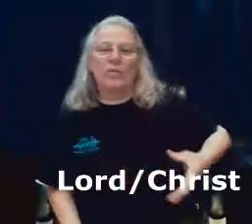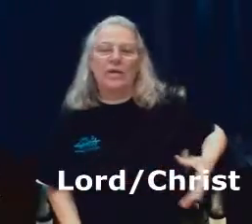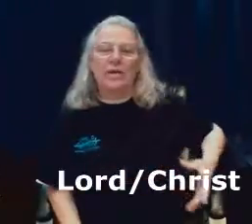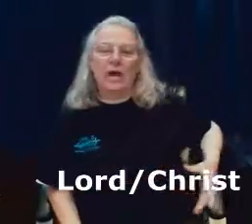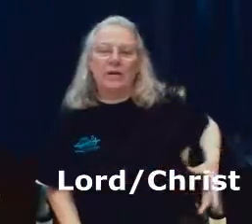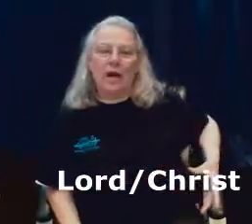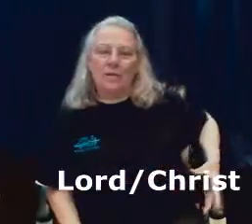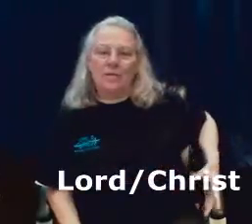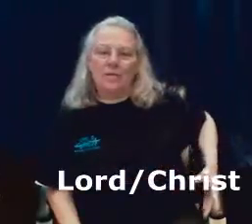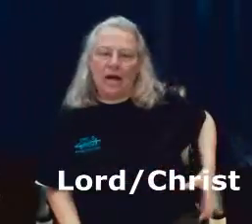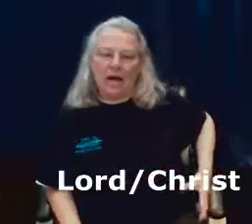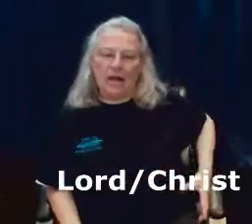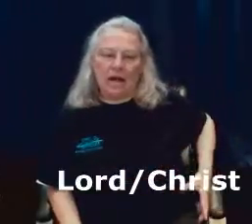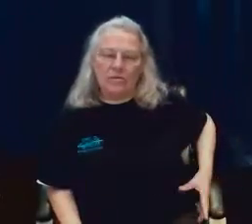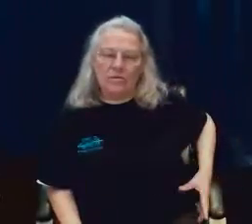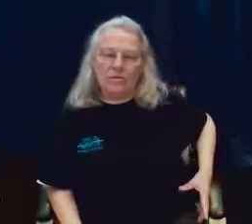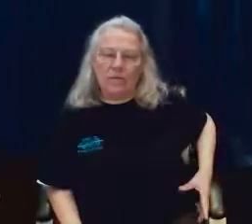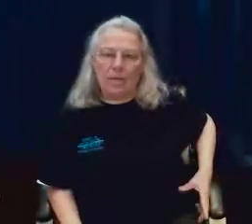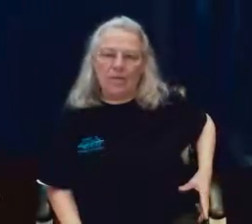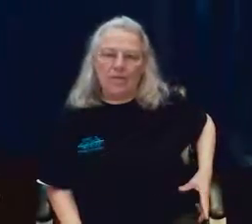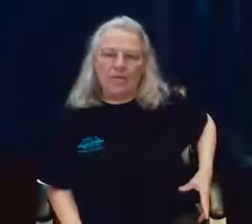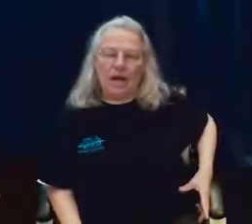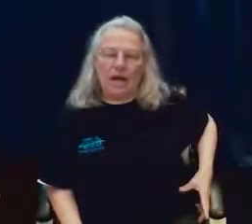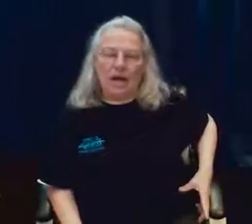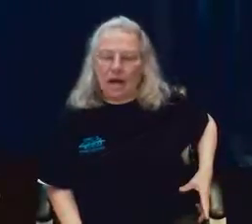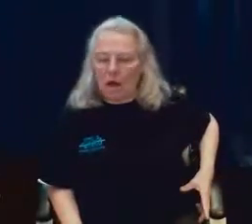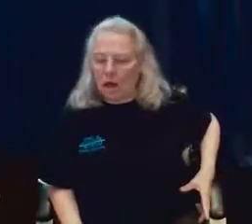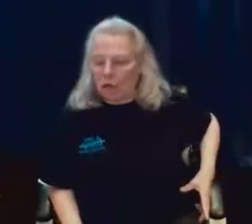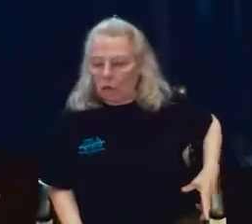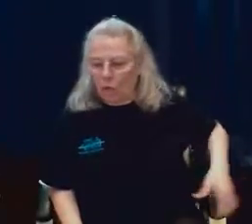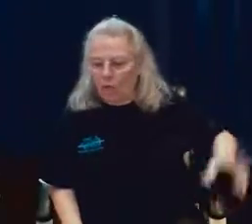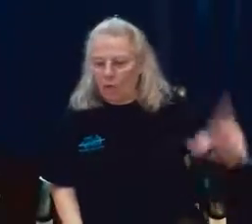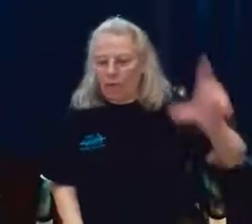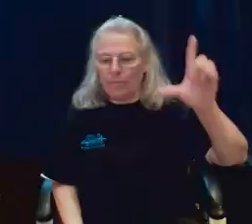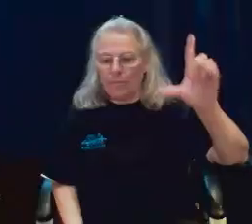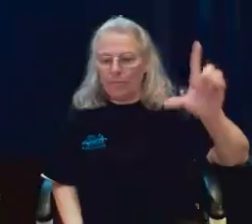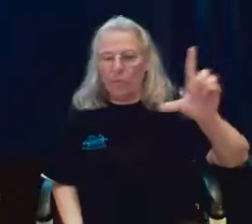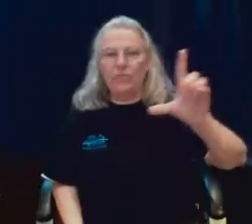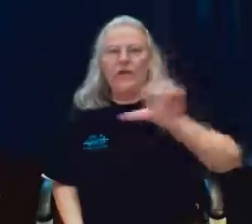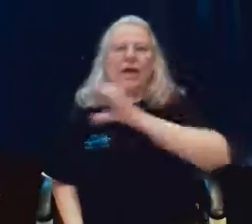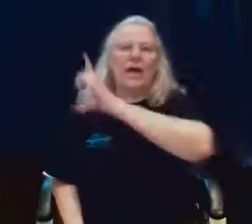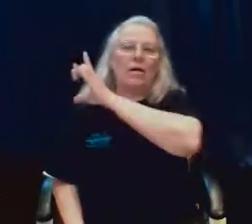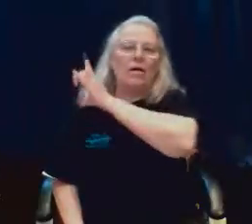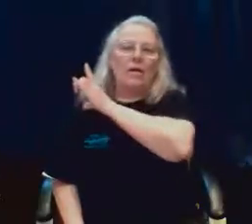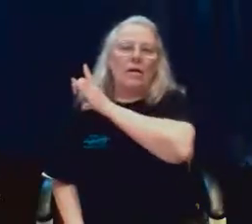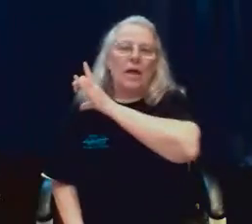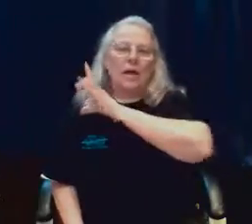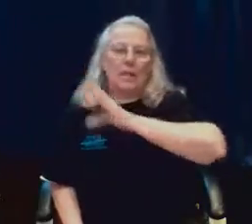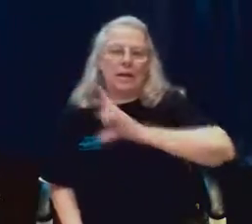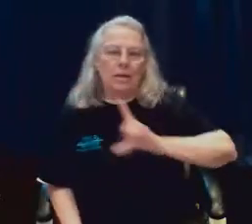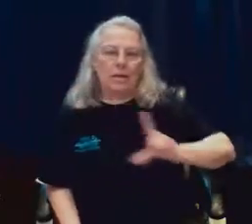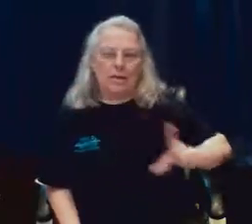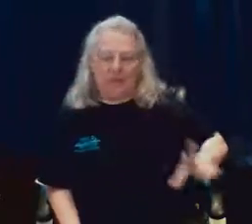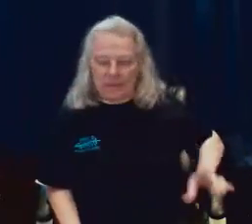the non-dominant side down to the dominant side. Lord being with the L coming